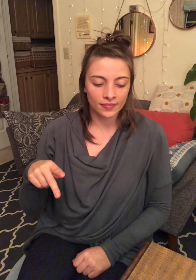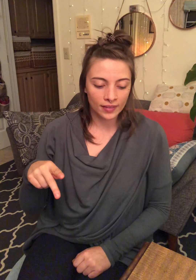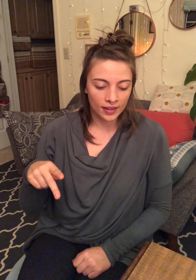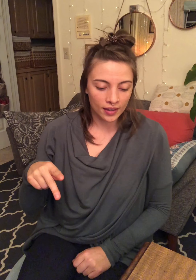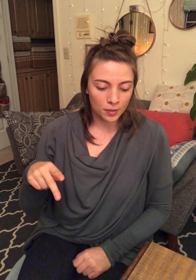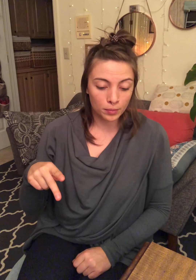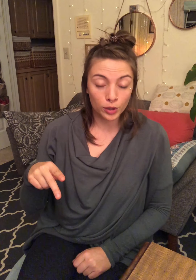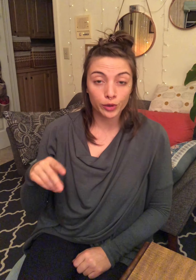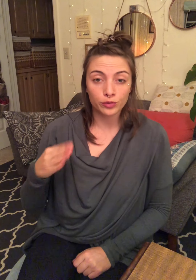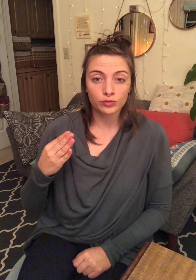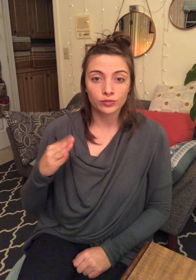Blue.